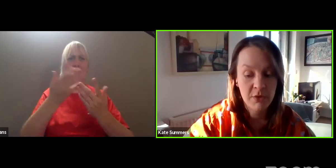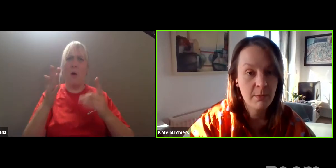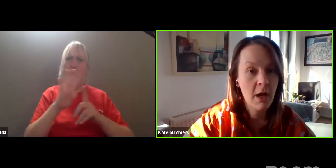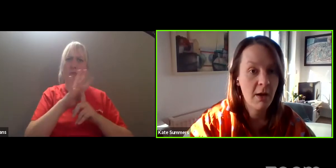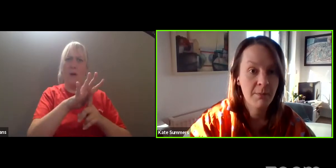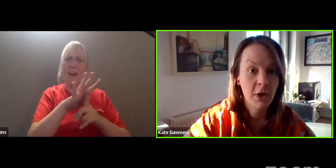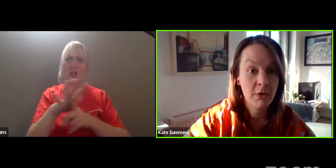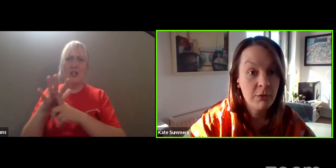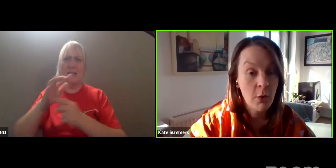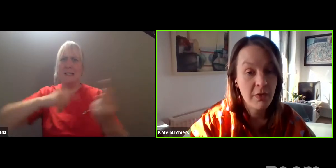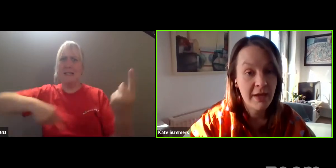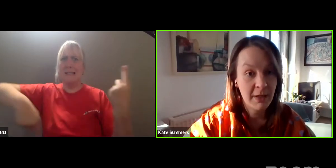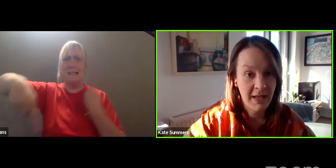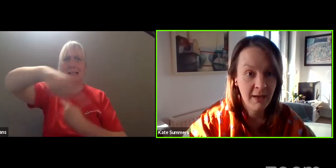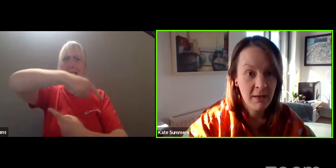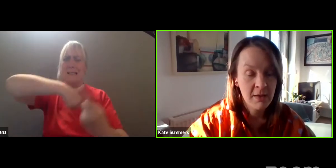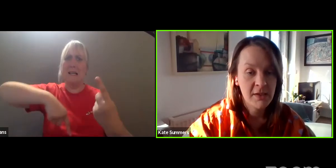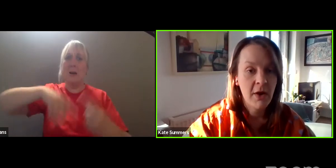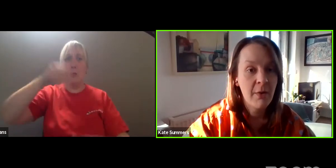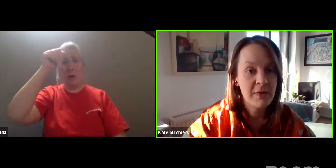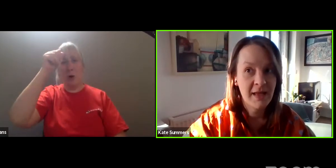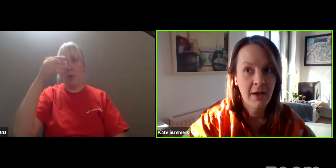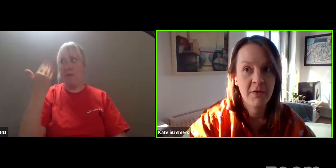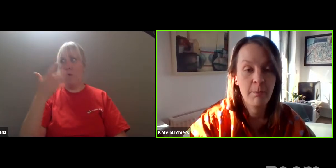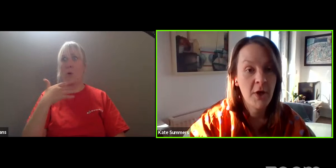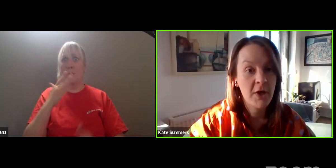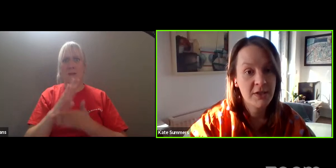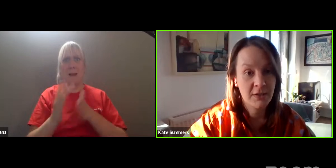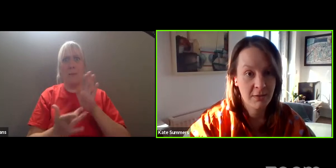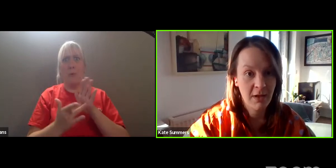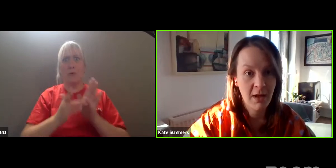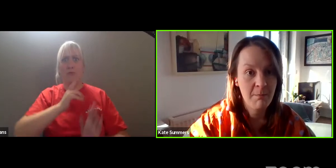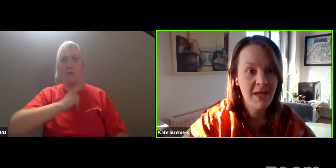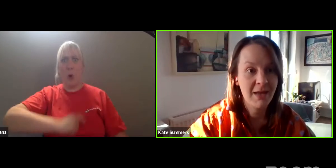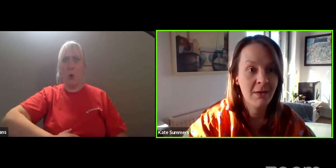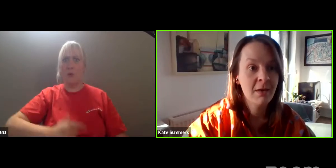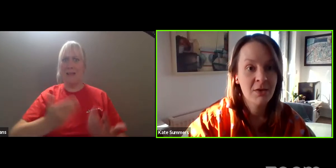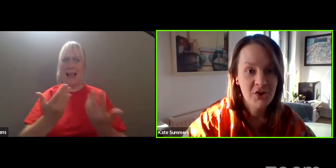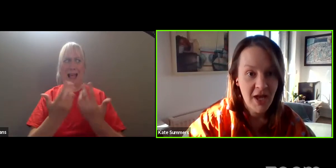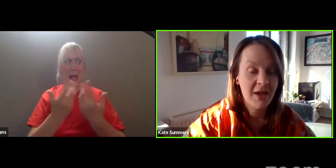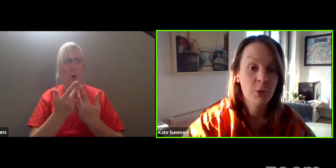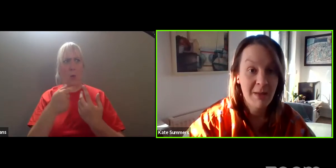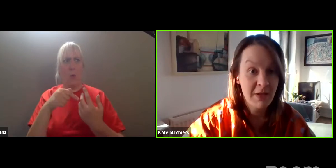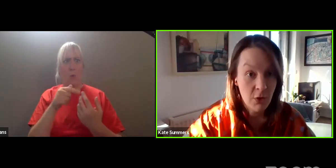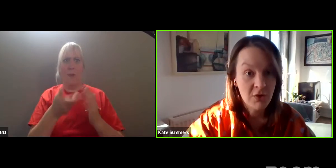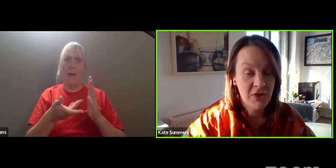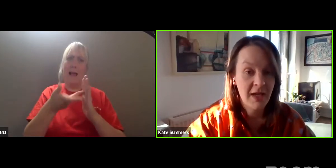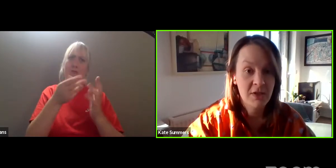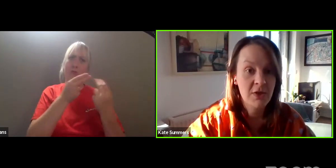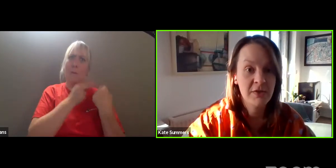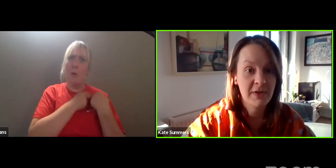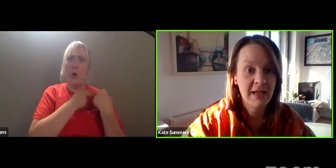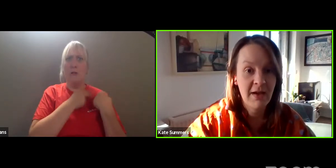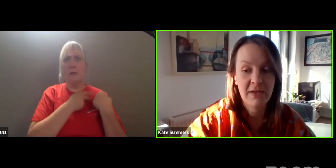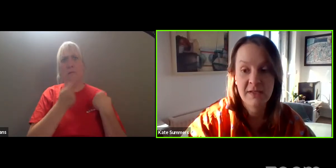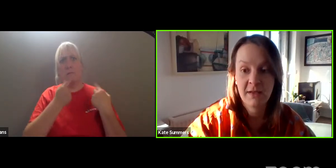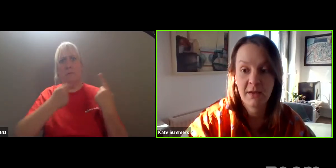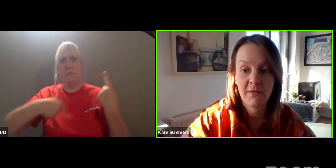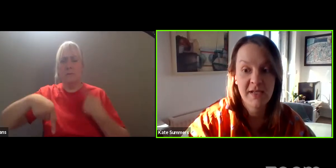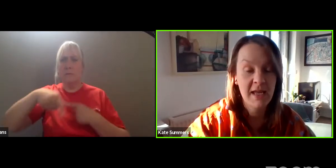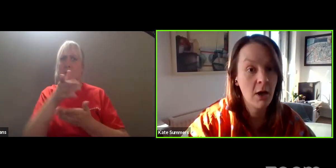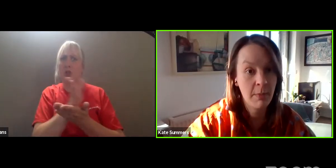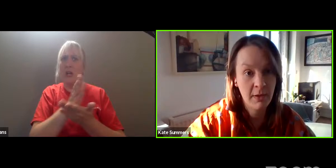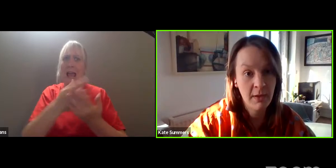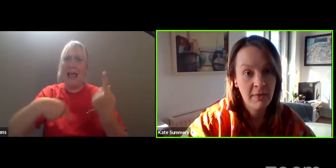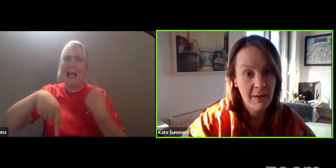what an important kind of role they play. So how is that kind of burden being shared or maybe not shared? Who's really having to